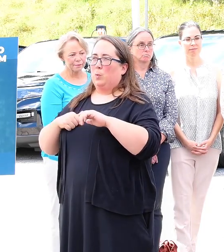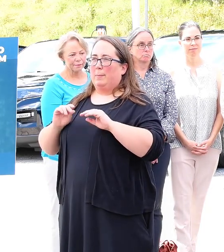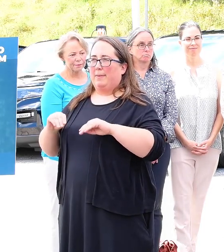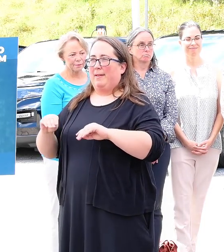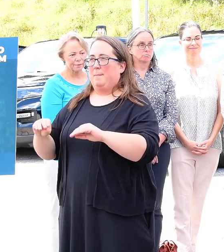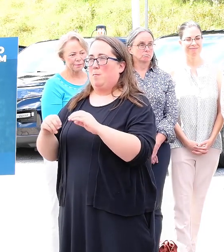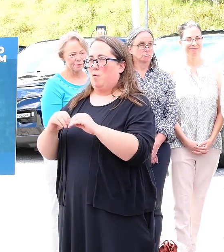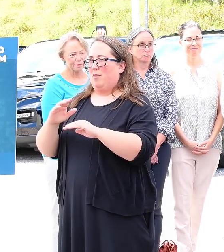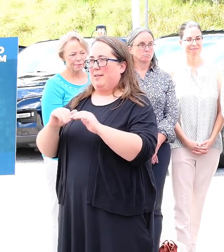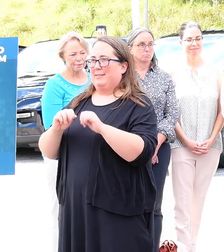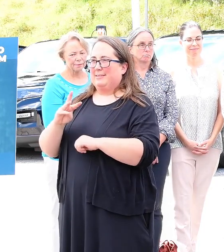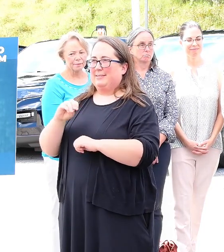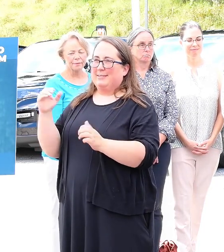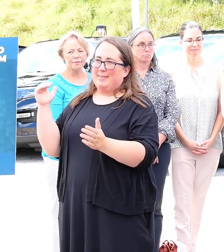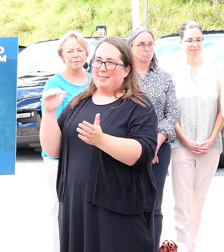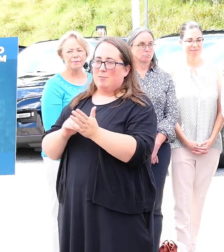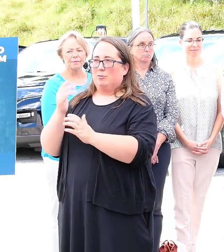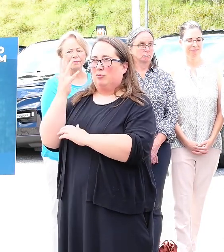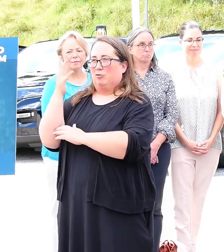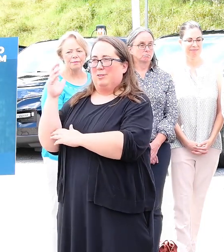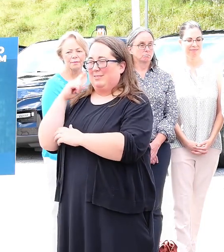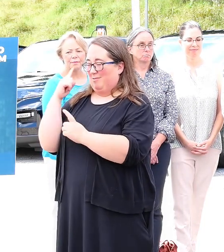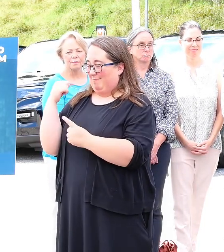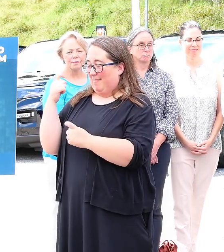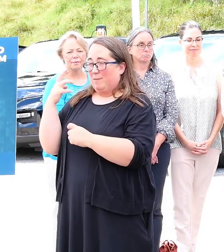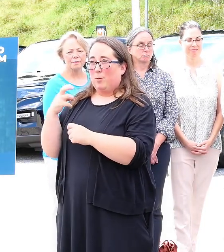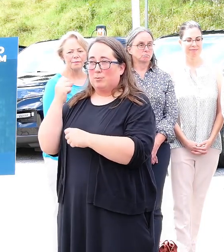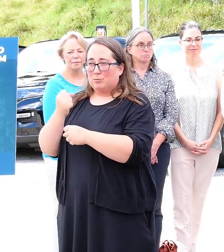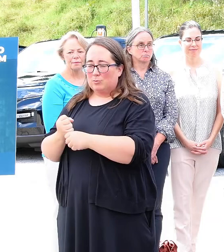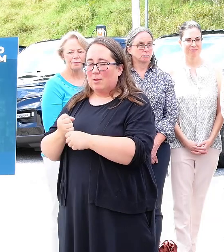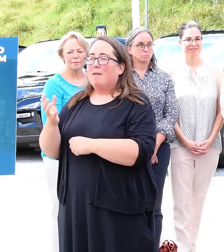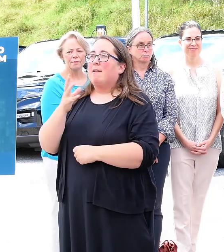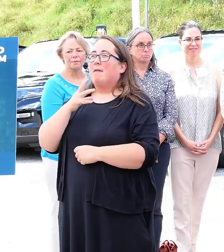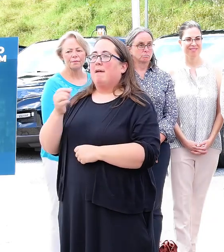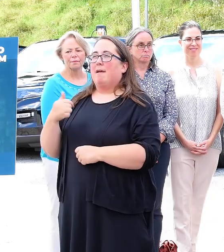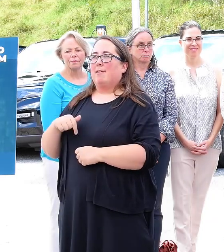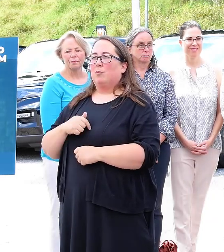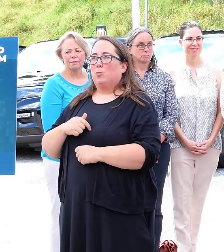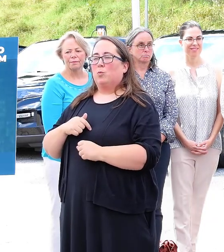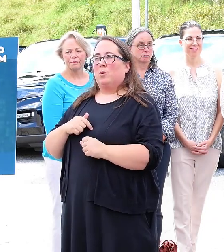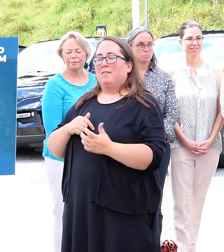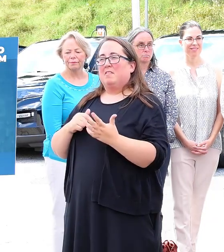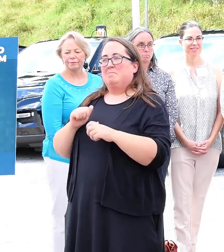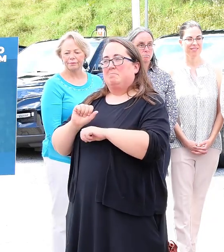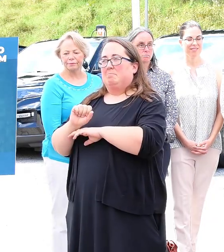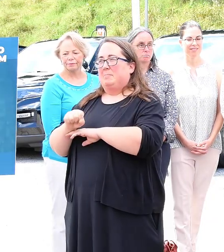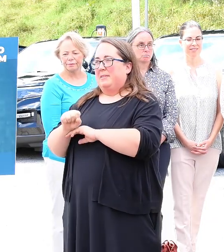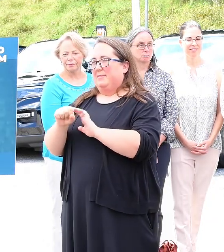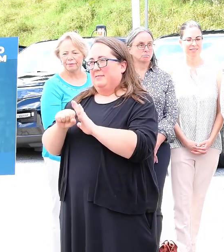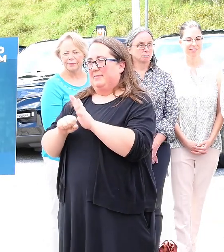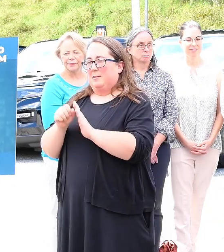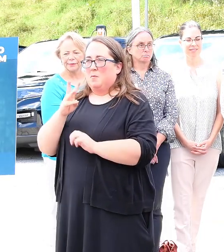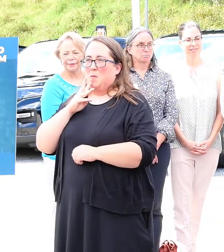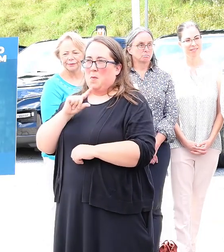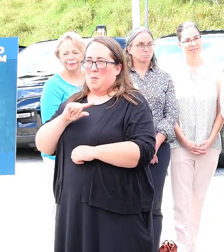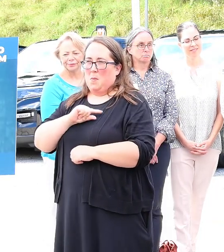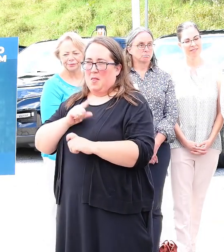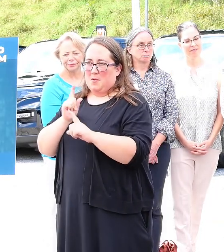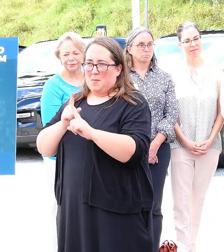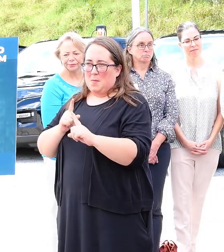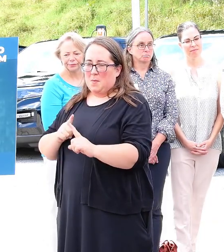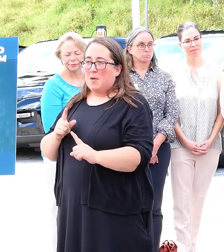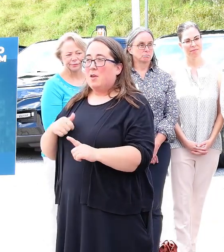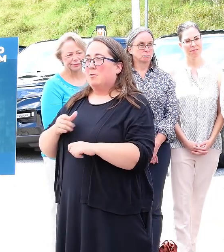than 60,000 trees over the last 4 years, and we've exceeded state water quality goals. We've